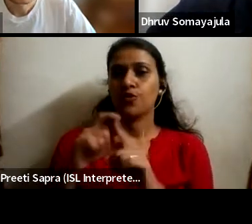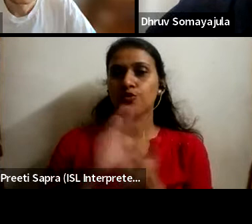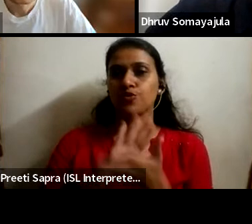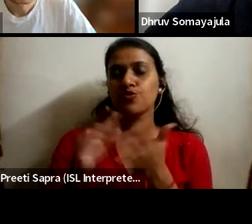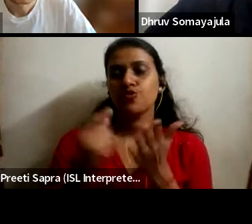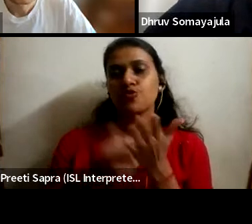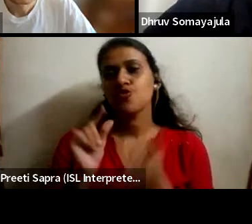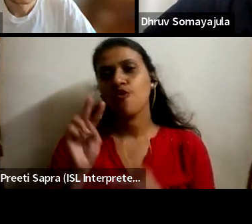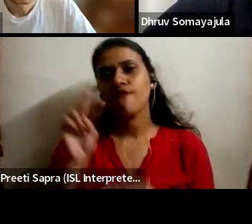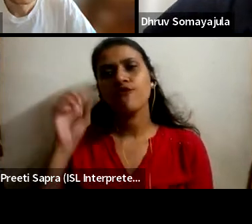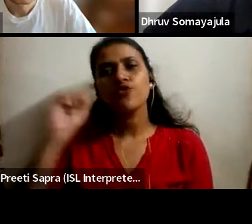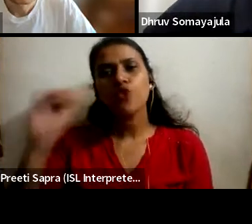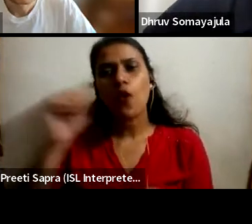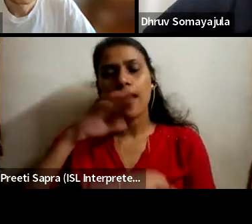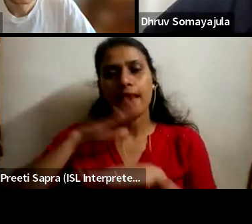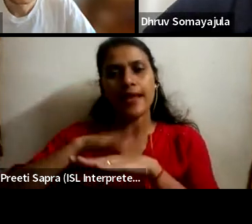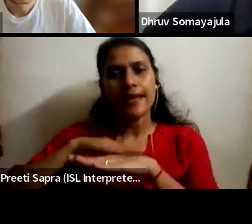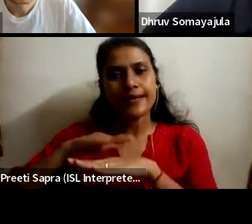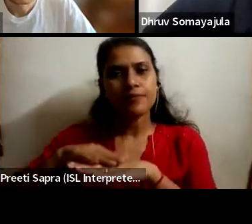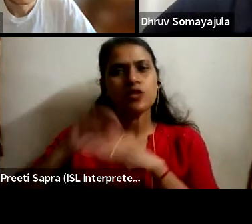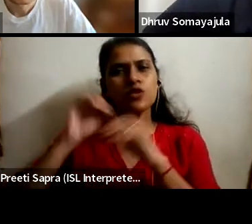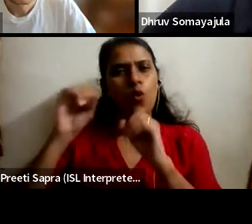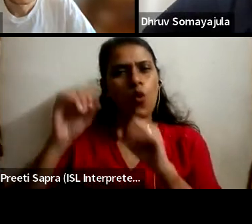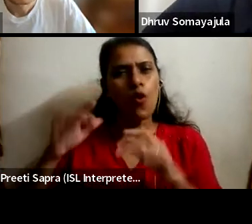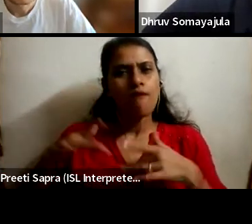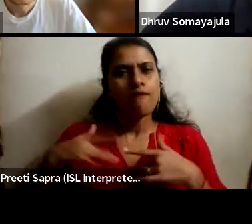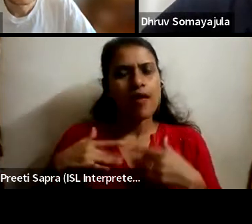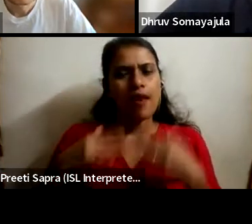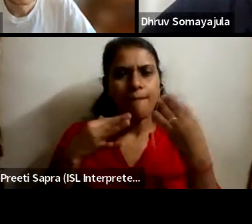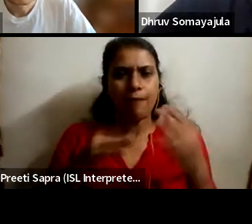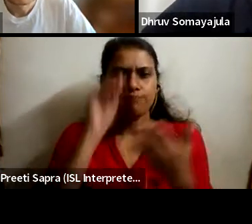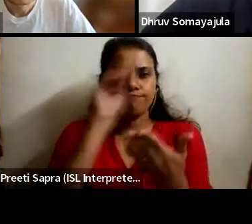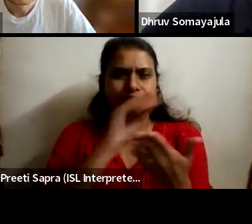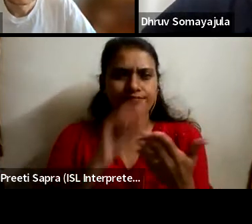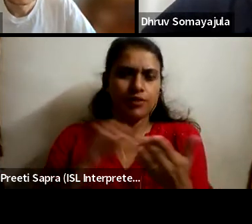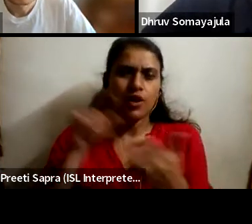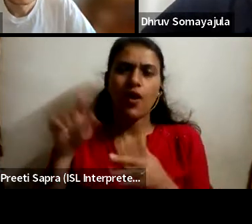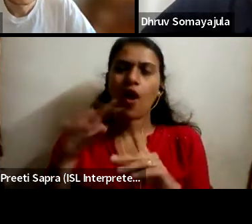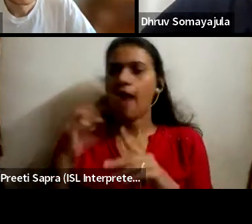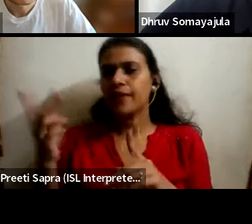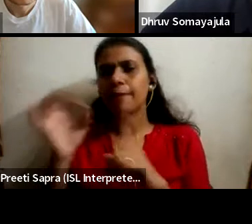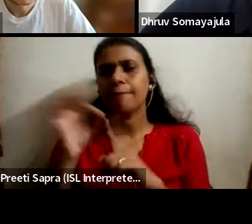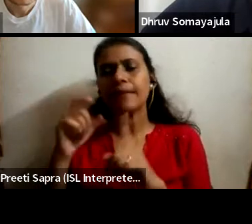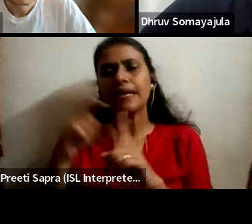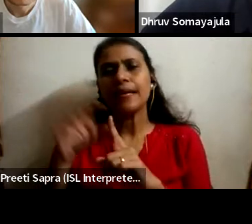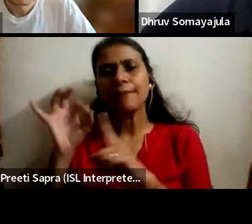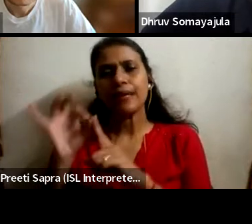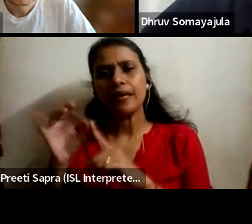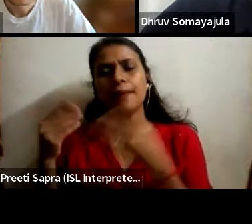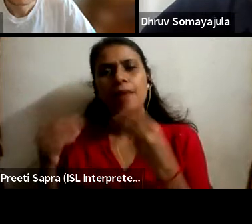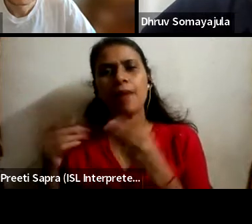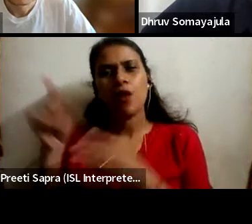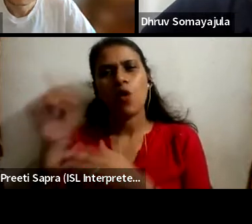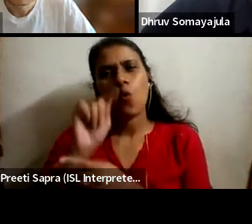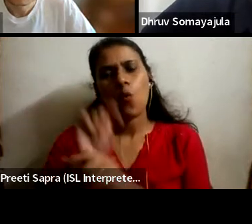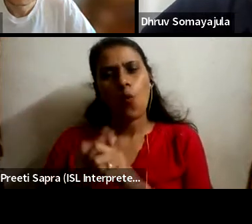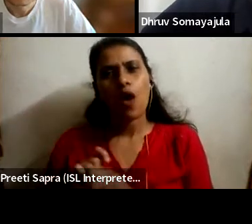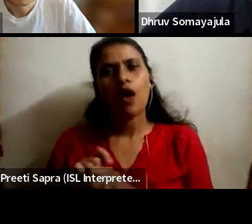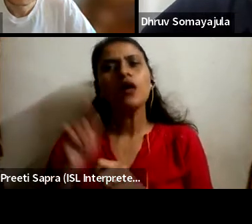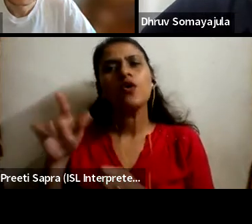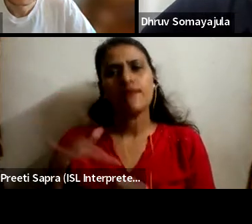your experience on working on this paper, on other PDP papers, as well as working